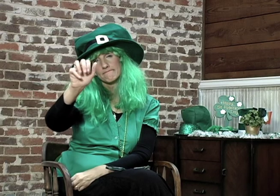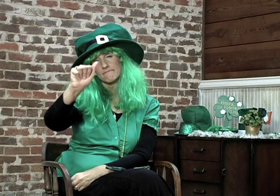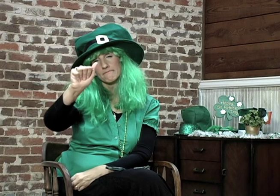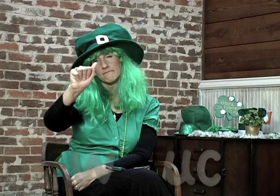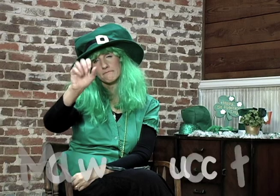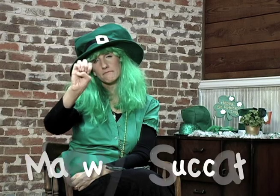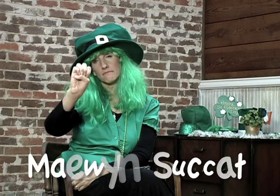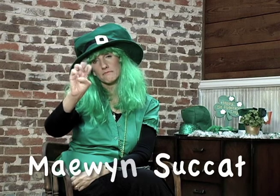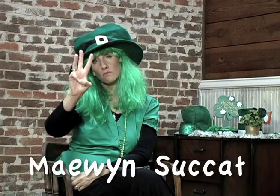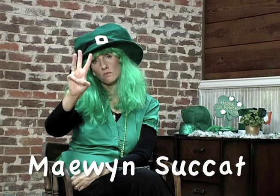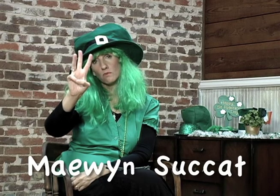Maywin.